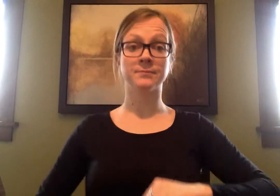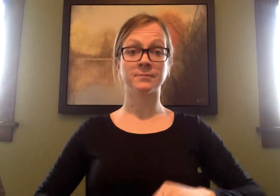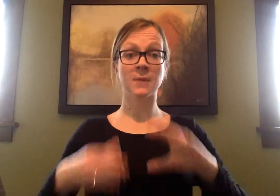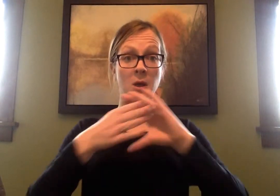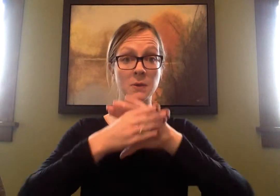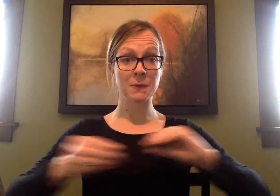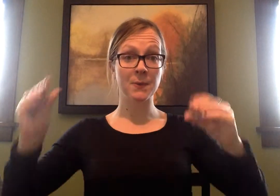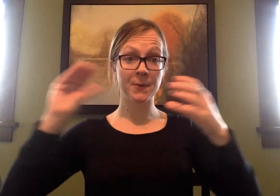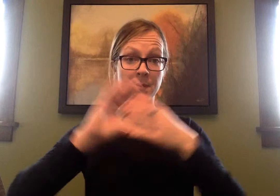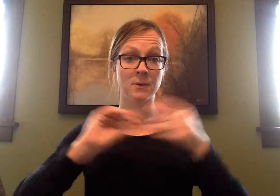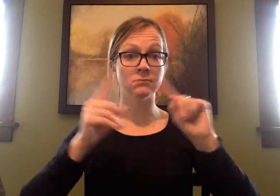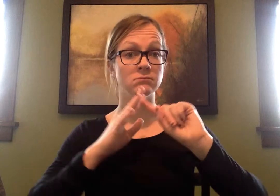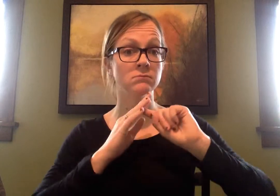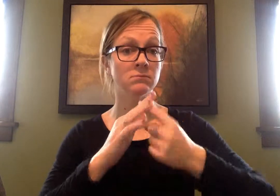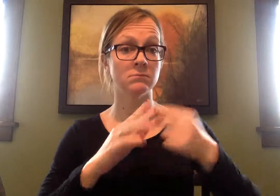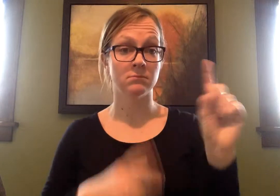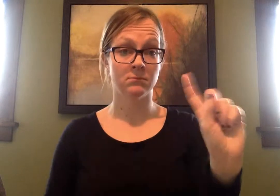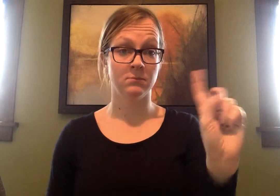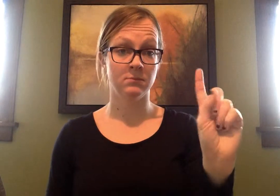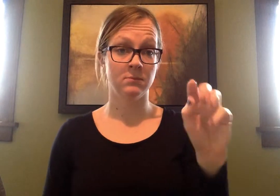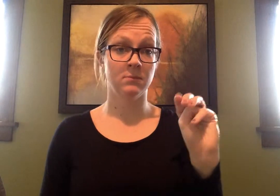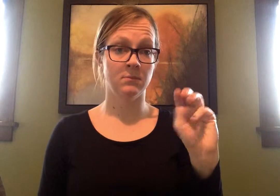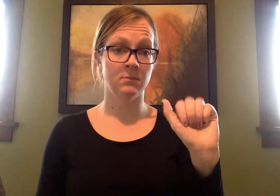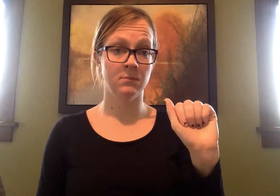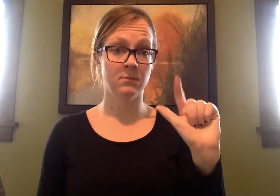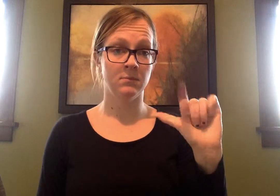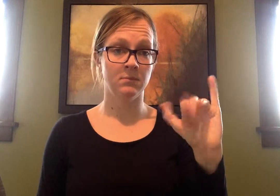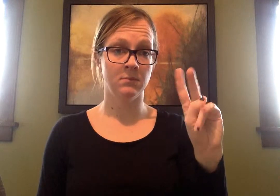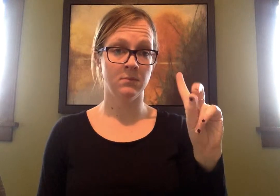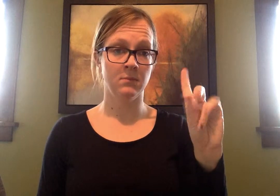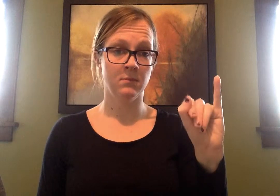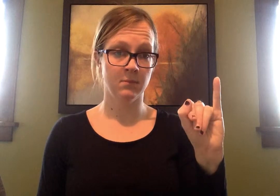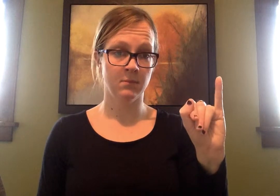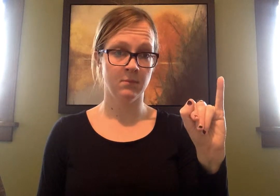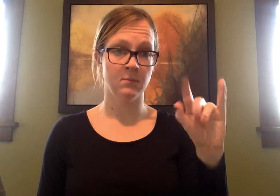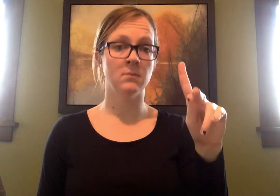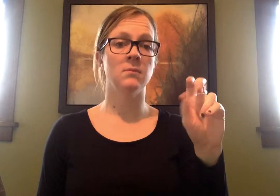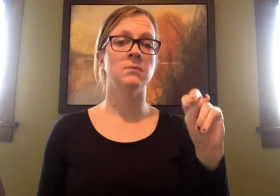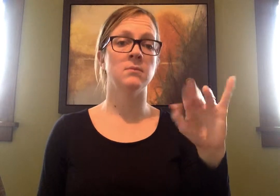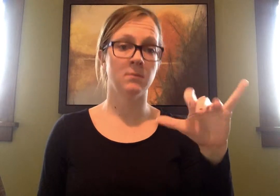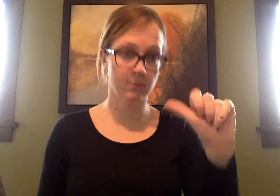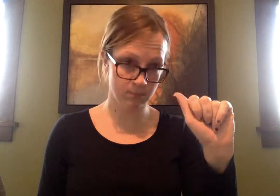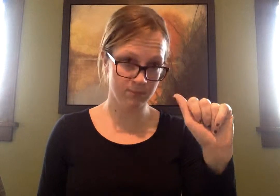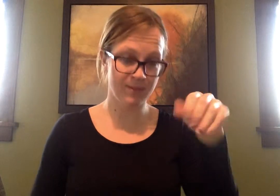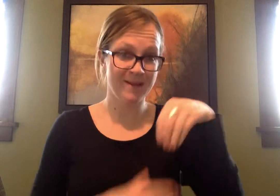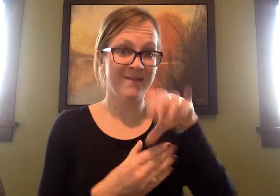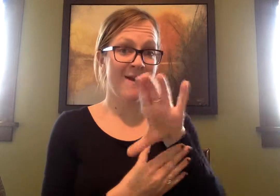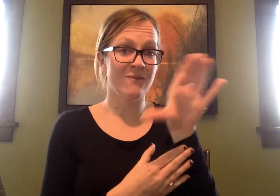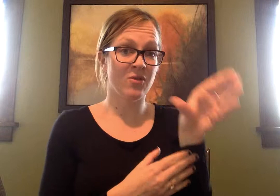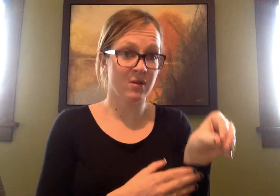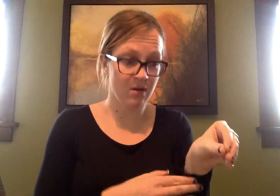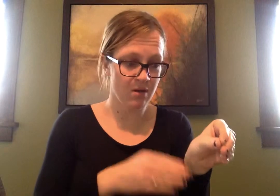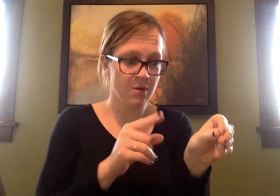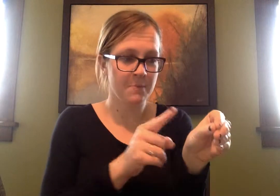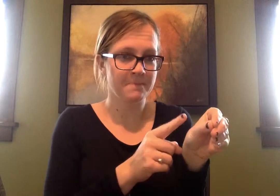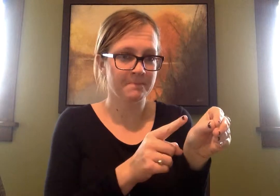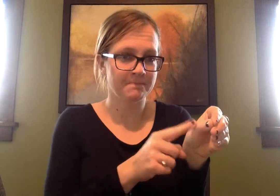This story began in Malindi, Kenya, on the east coast of Africa in December 2004.